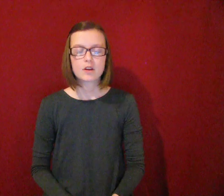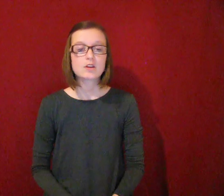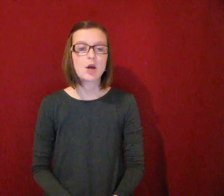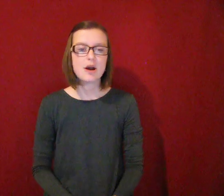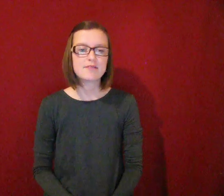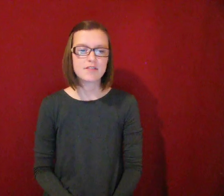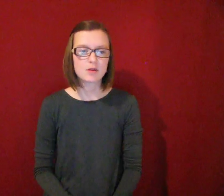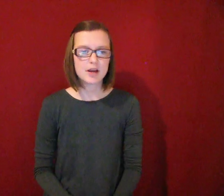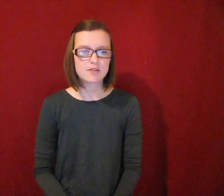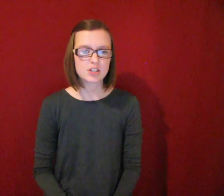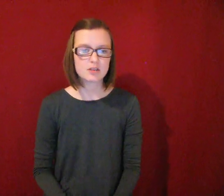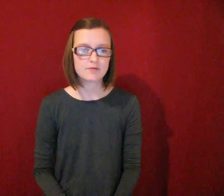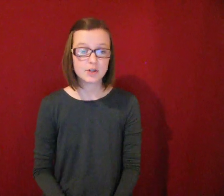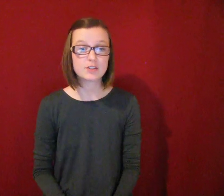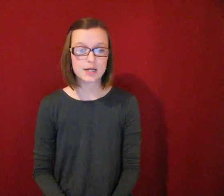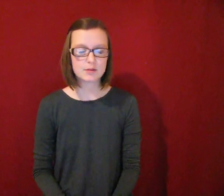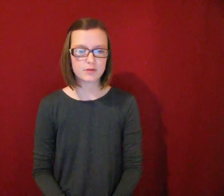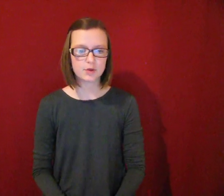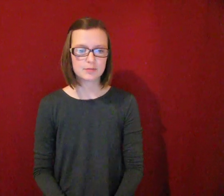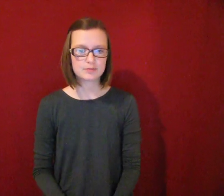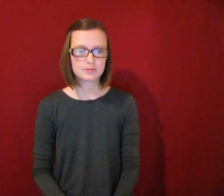No, I've never applied for food stamps before.